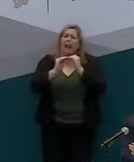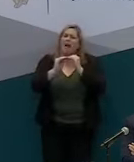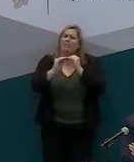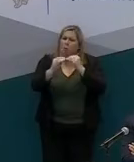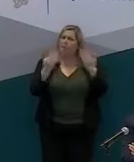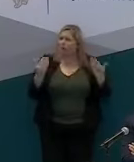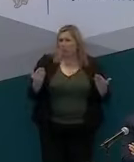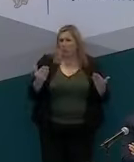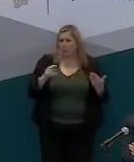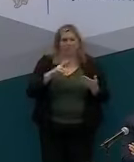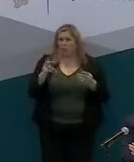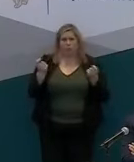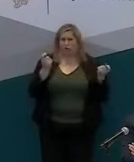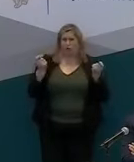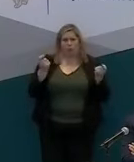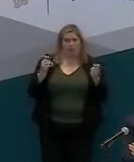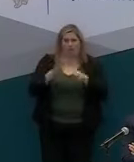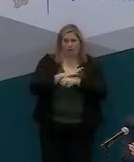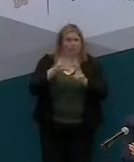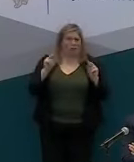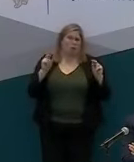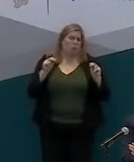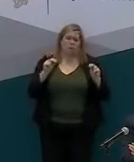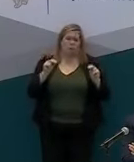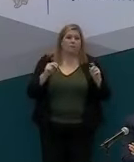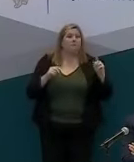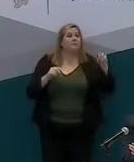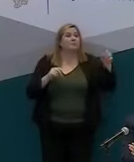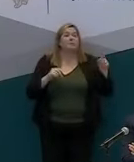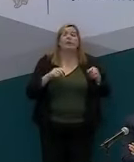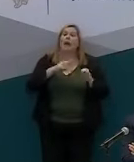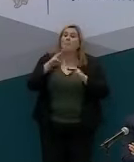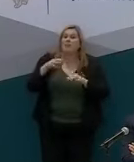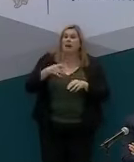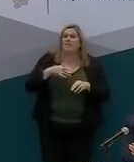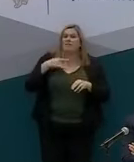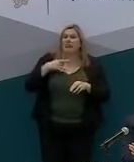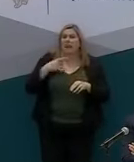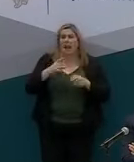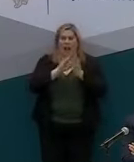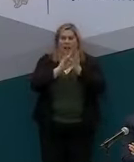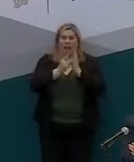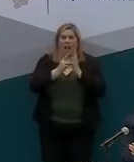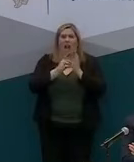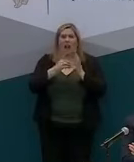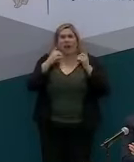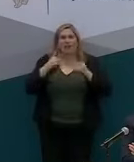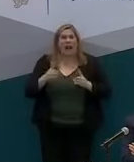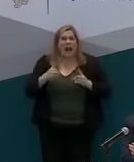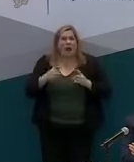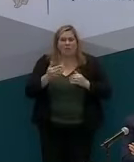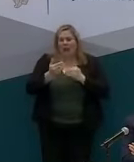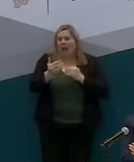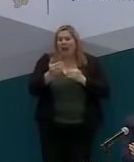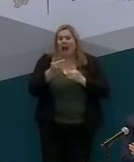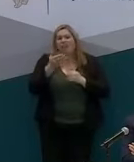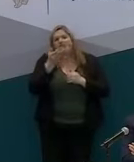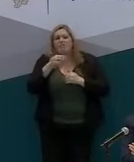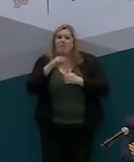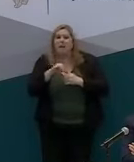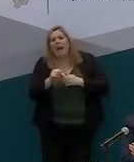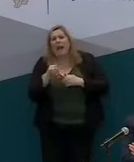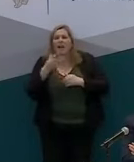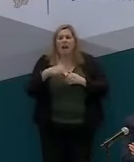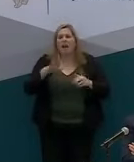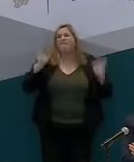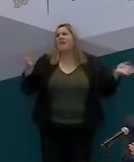home who are saying, you know, we've done a few weeks of what they would think is lockdown and we've a couple of weeks to go, does your modelling look at, why don't we